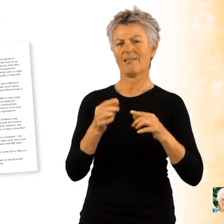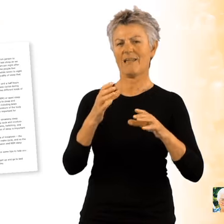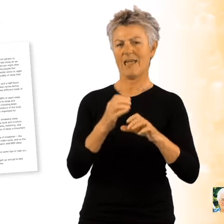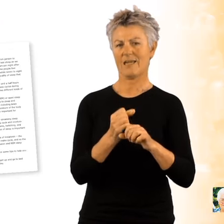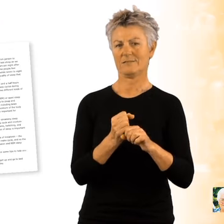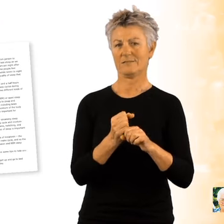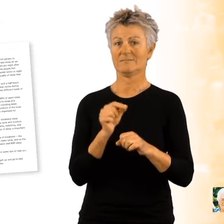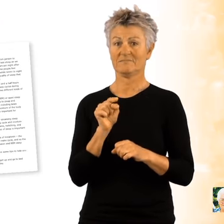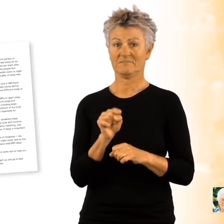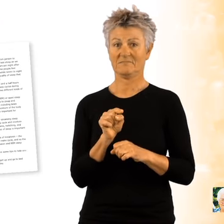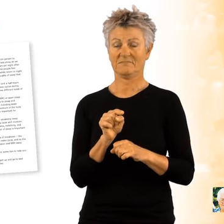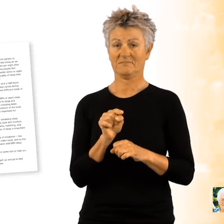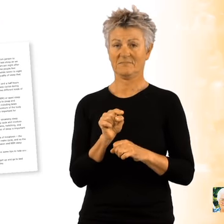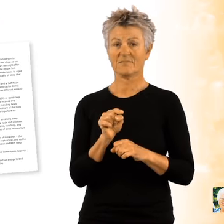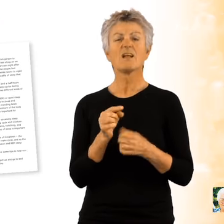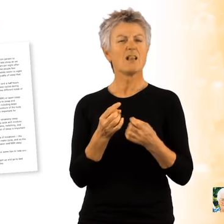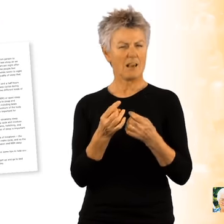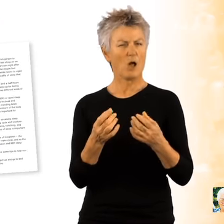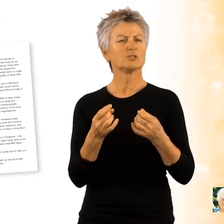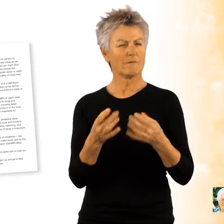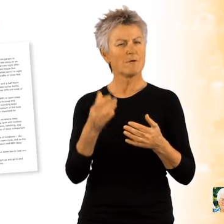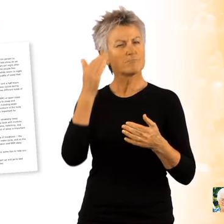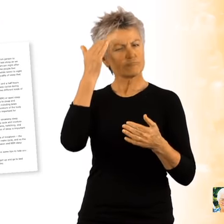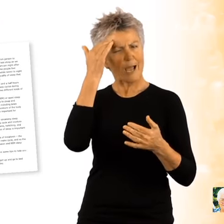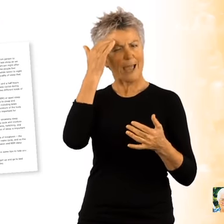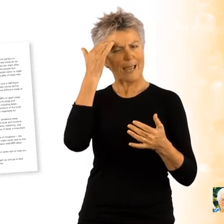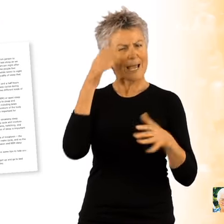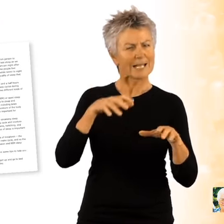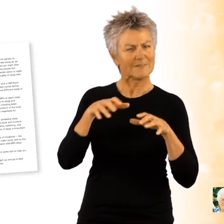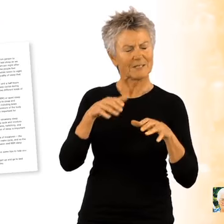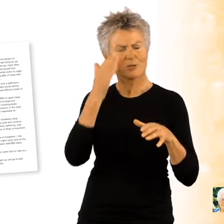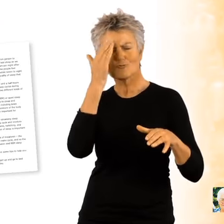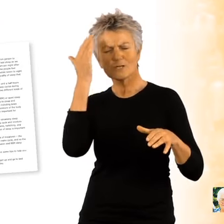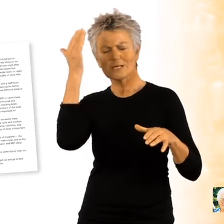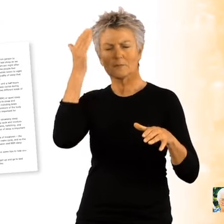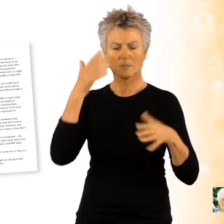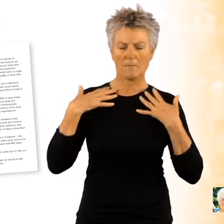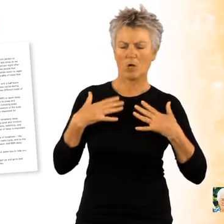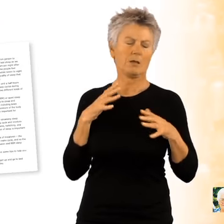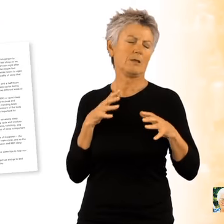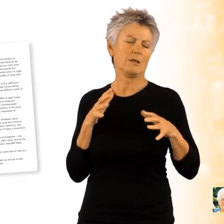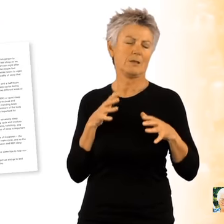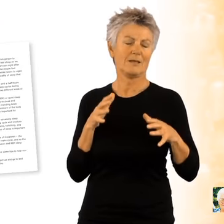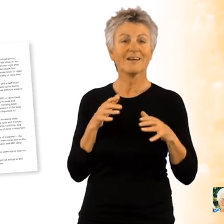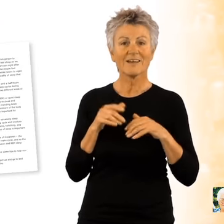dreams, twitching, and irregular brain waves. This type of sleep is important for mental